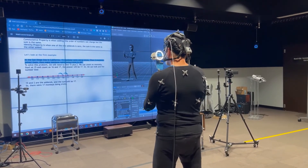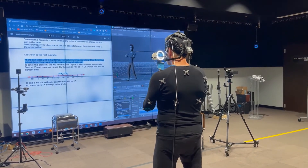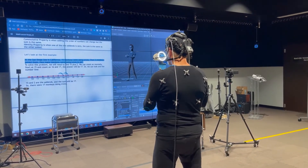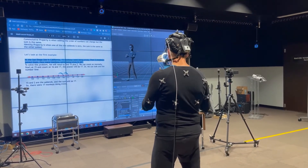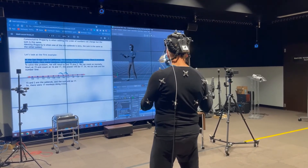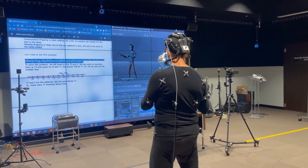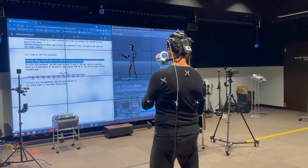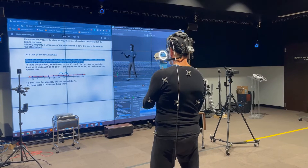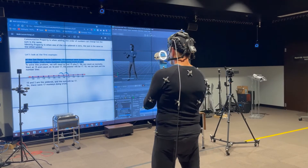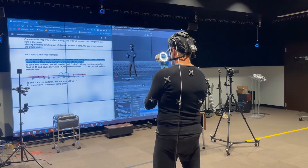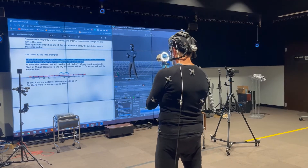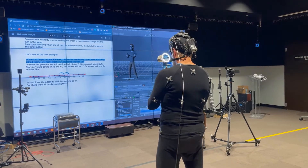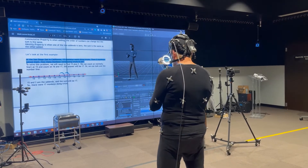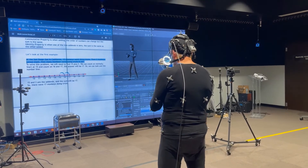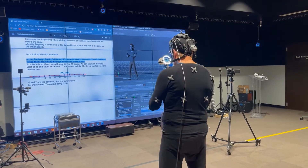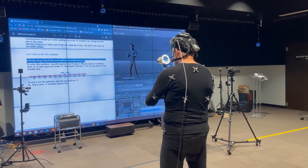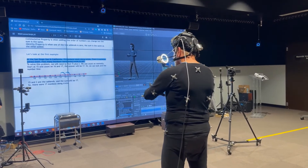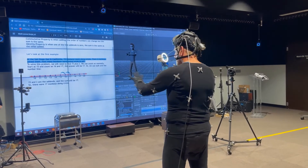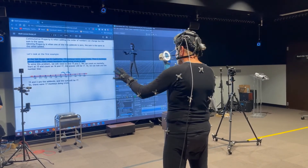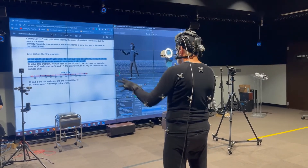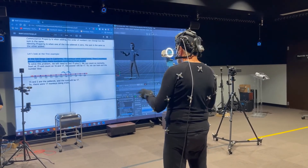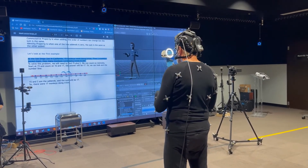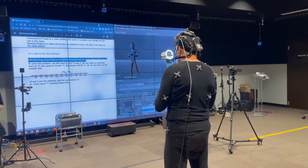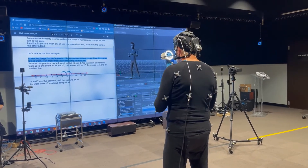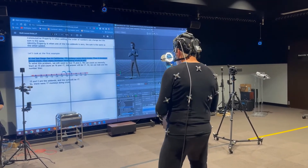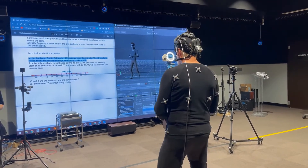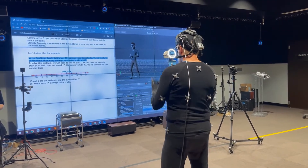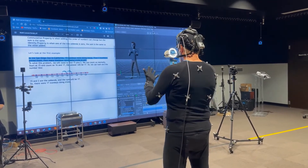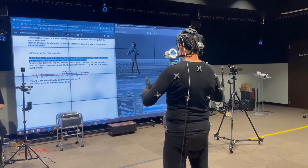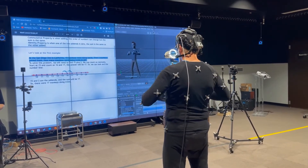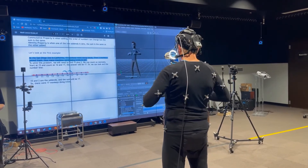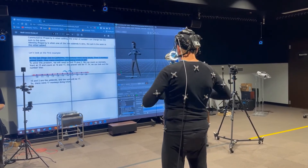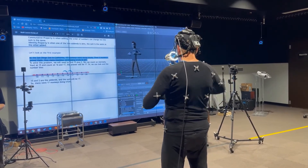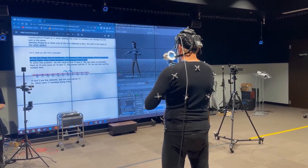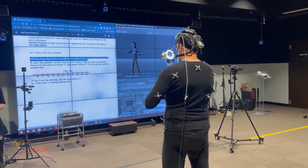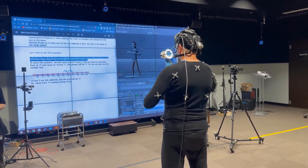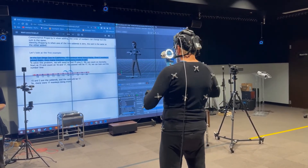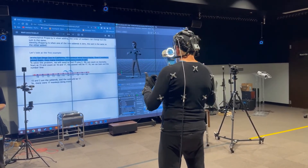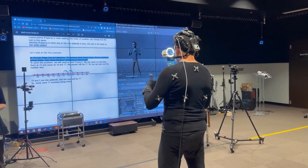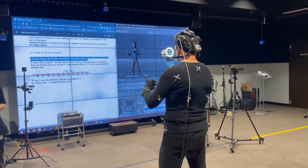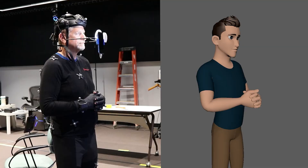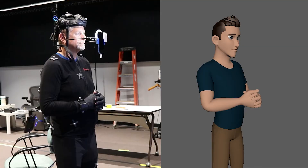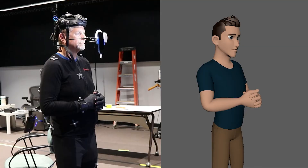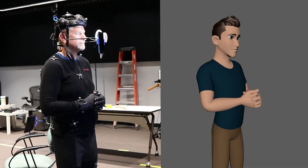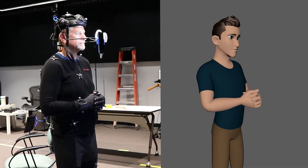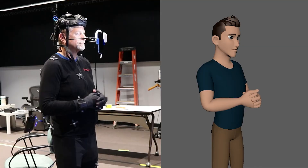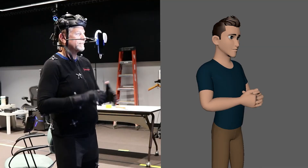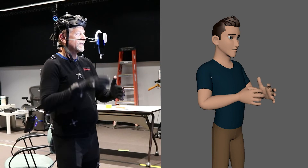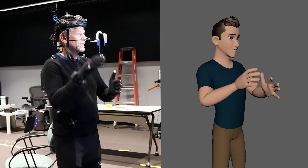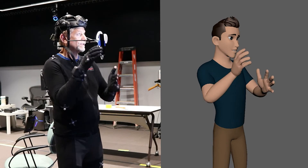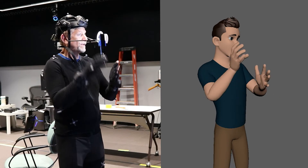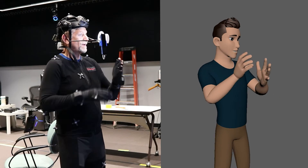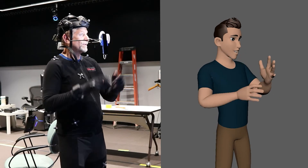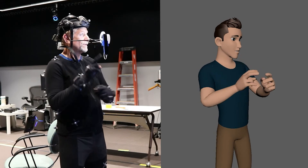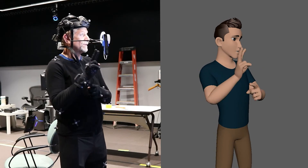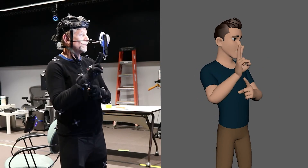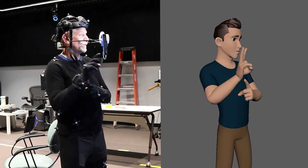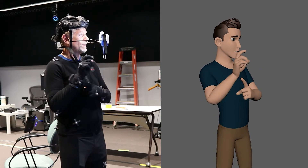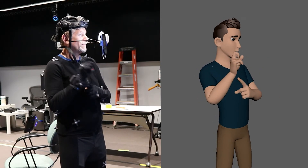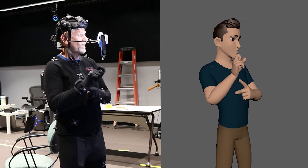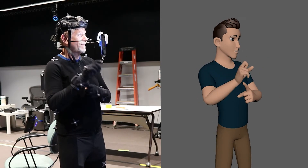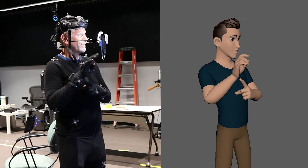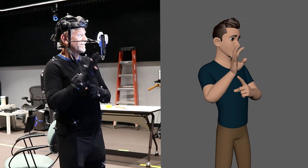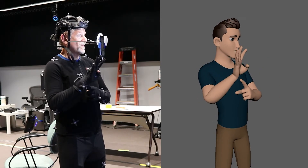cleaned up intersect meshes and noises of the mocap data in Maya, and the result looks like this. We recorded both